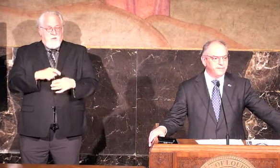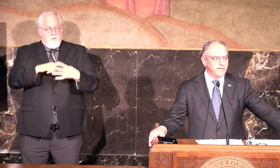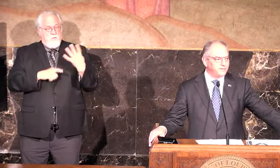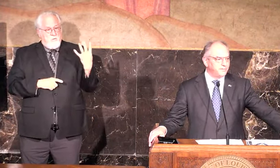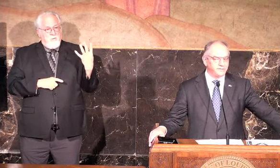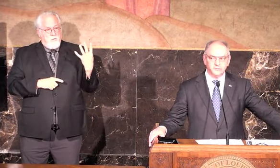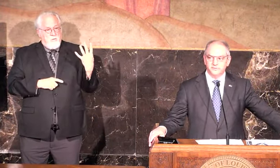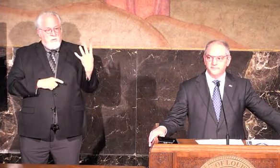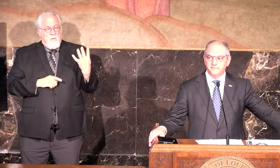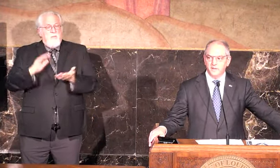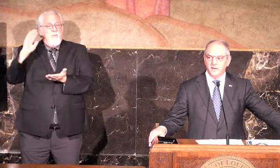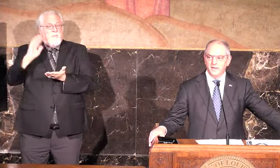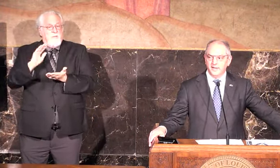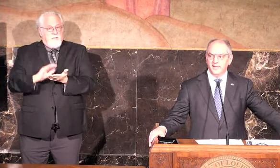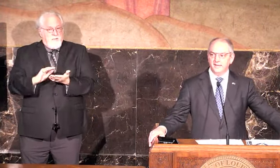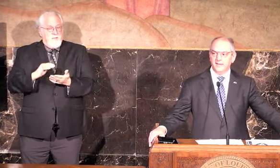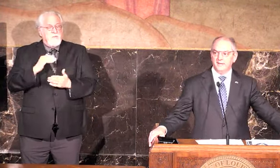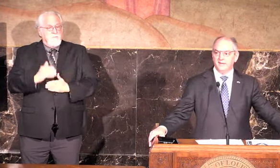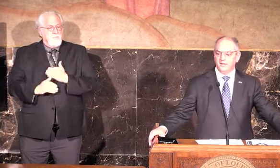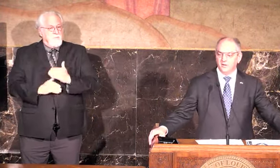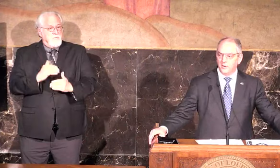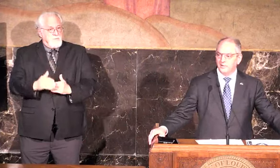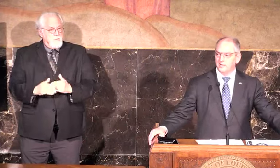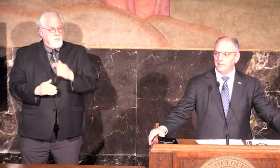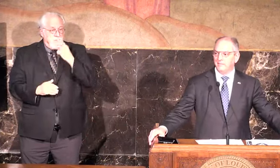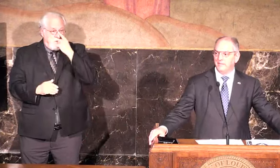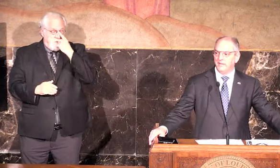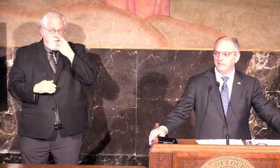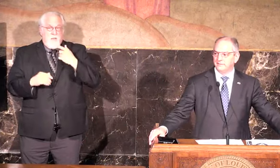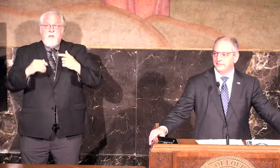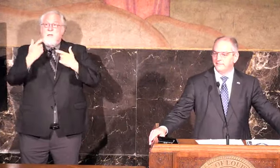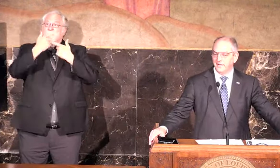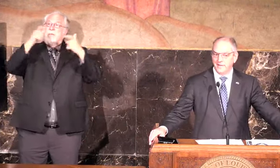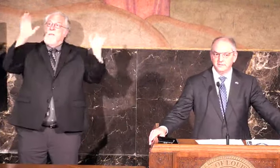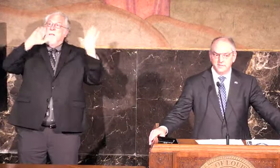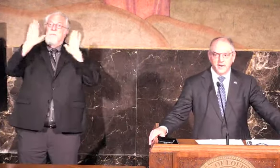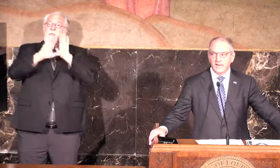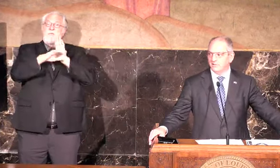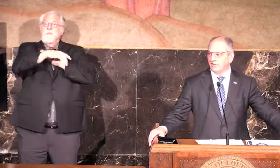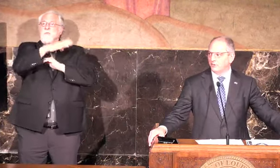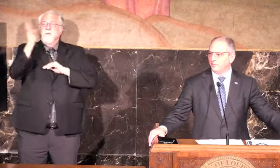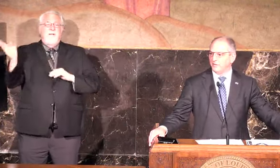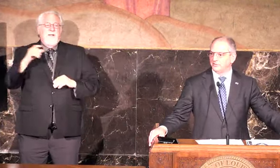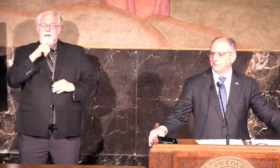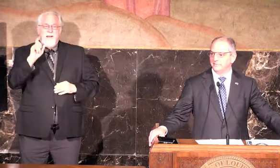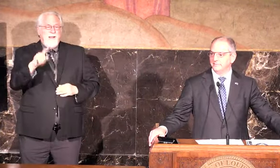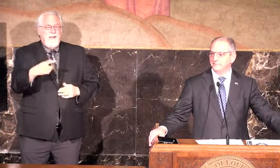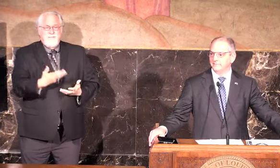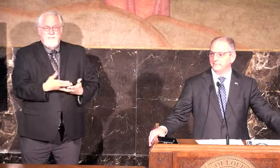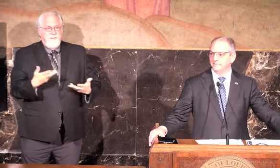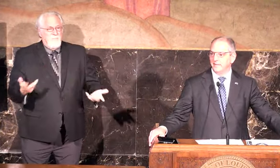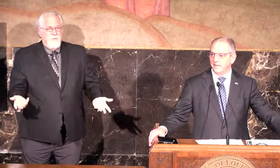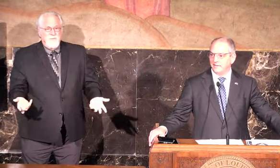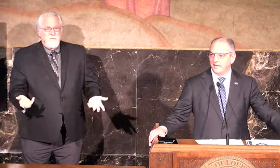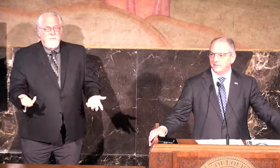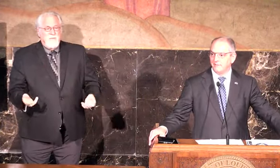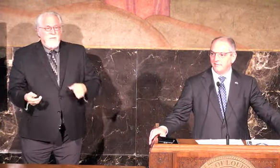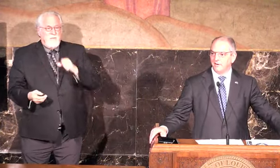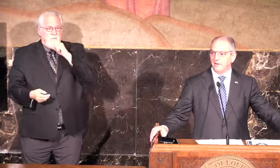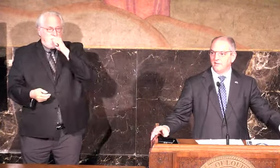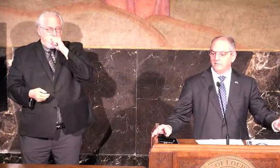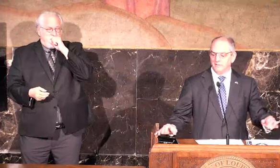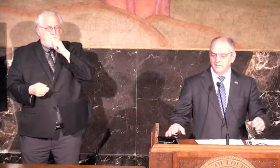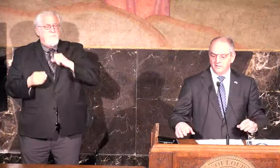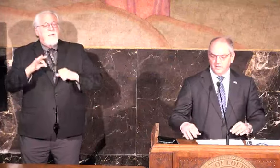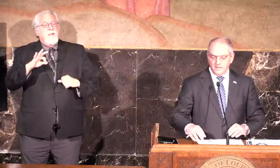these mitigation measures. And in the grand scheme of things, it's not asking too much. It's asking